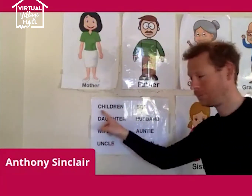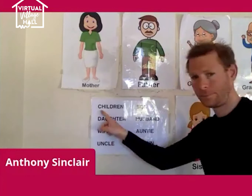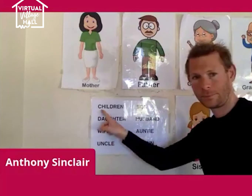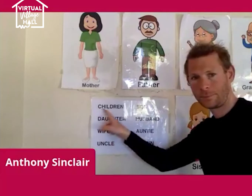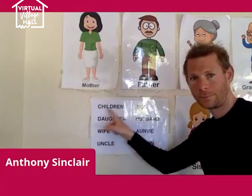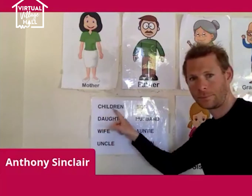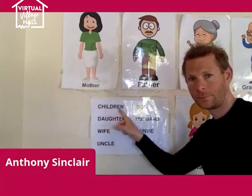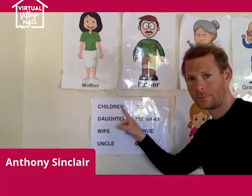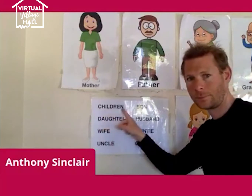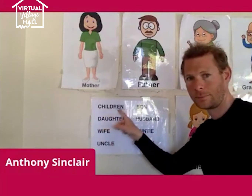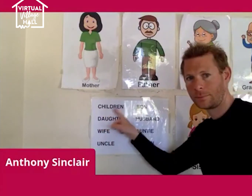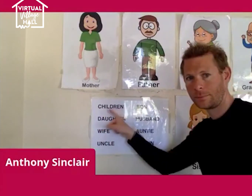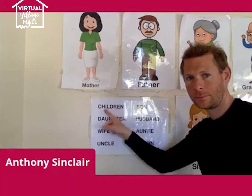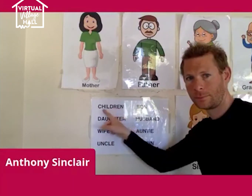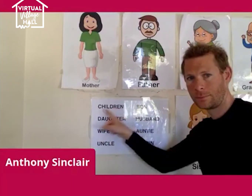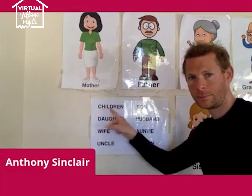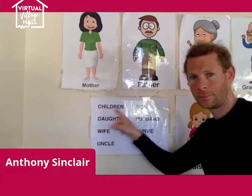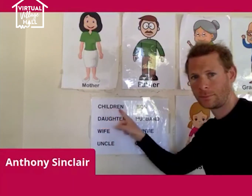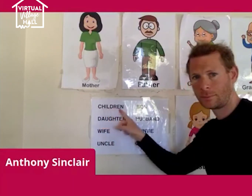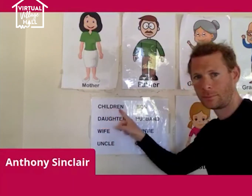Okay, so children.